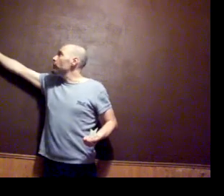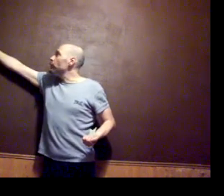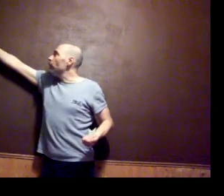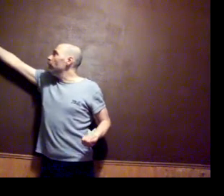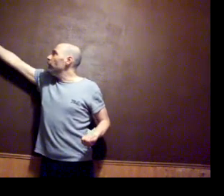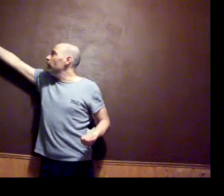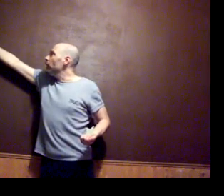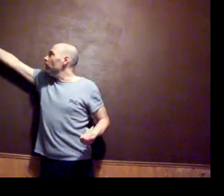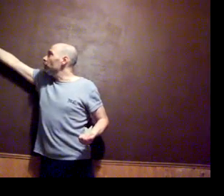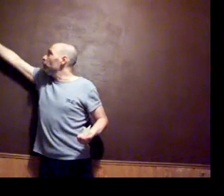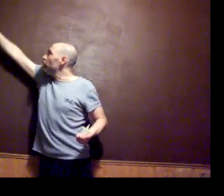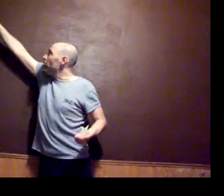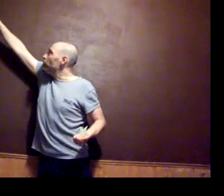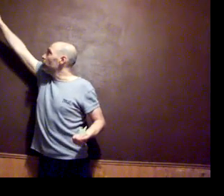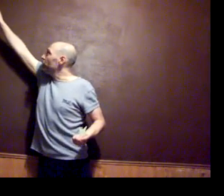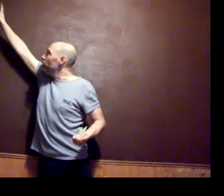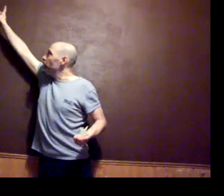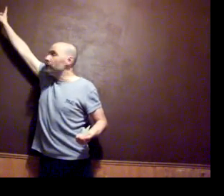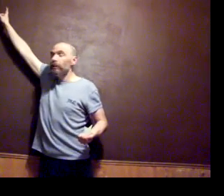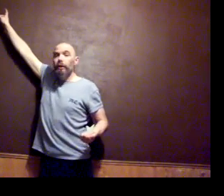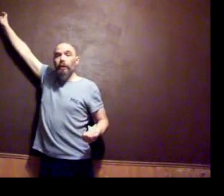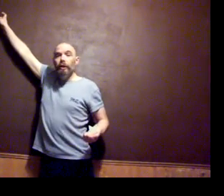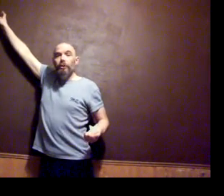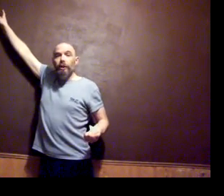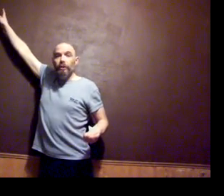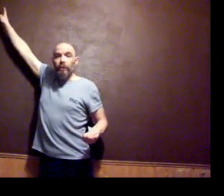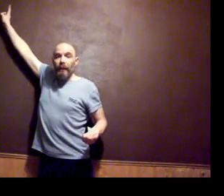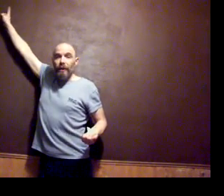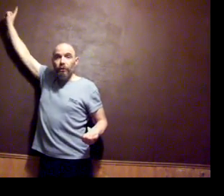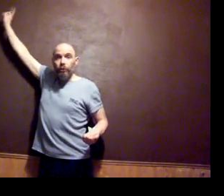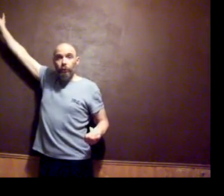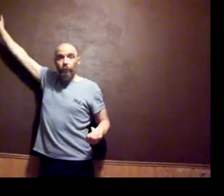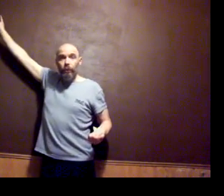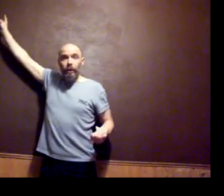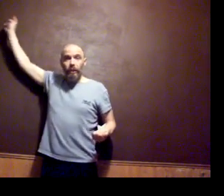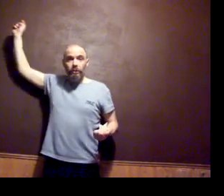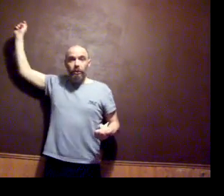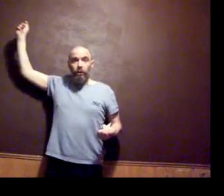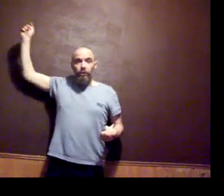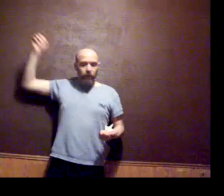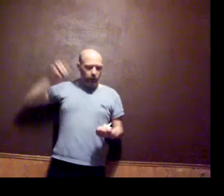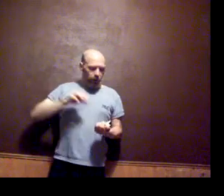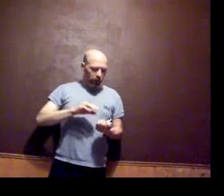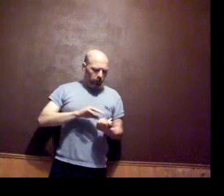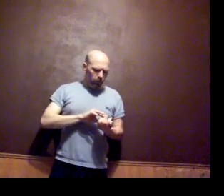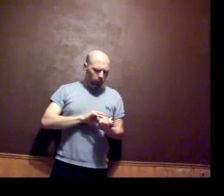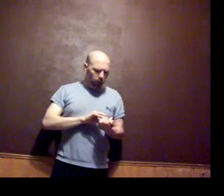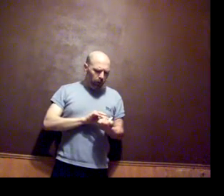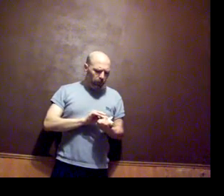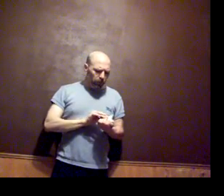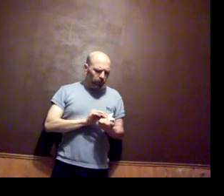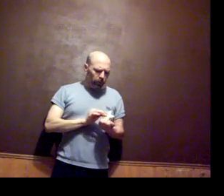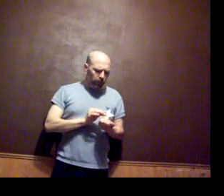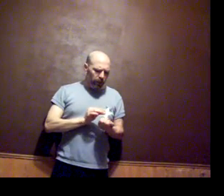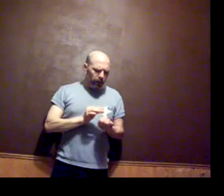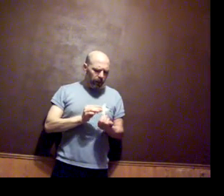draw, also set up Ursa Major, such that the last two stars, which will probably be, I